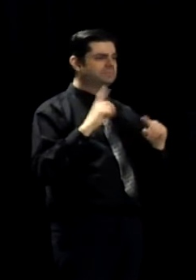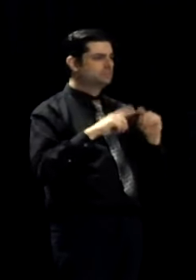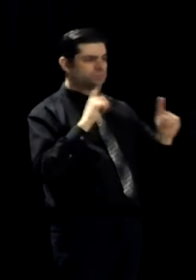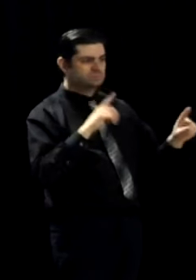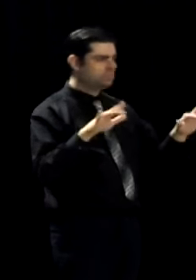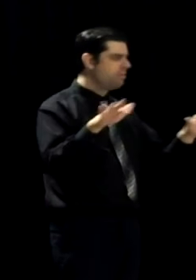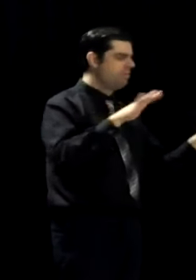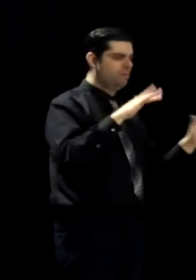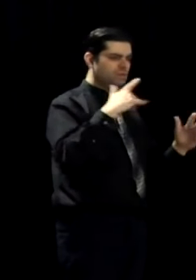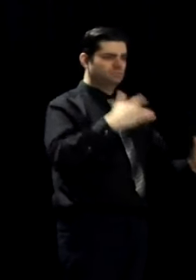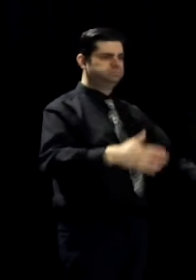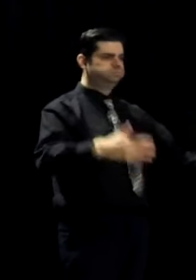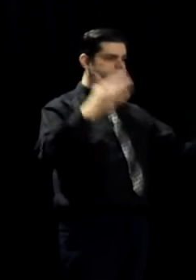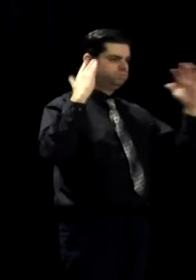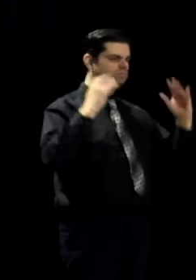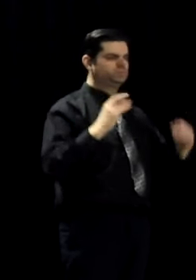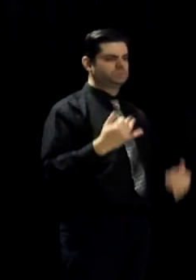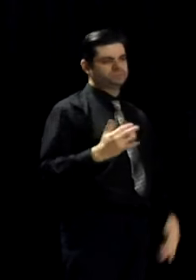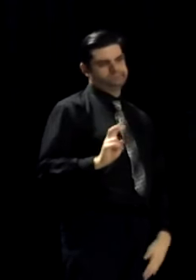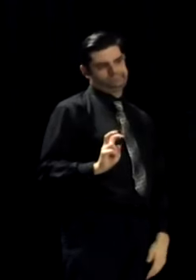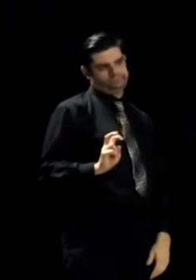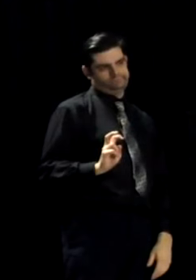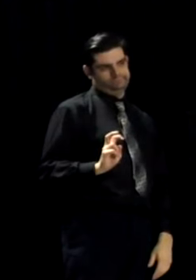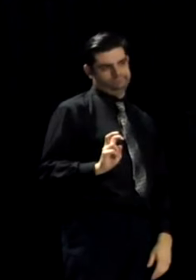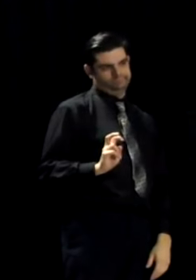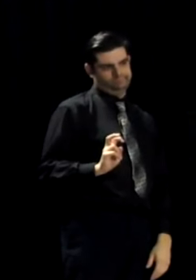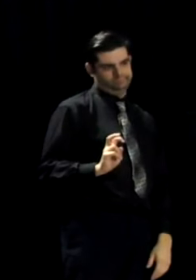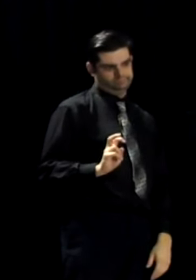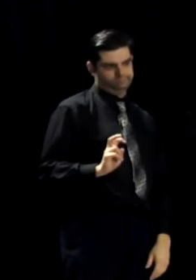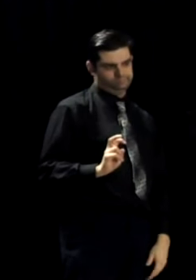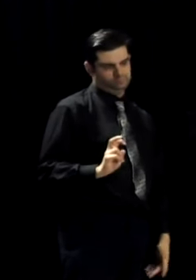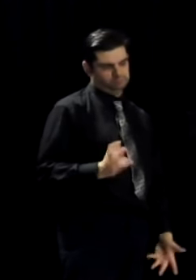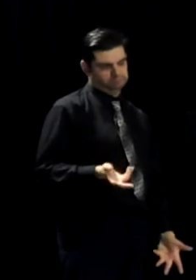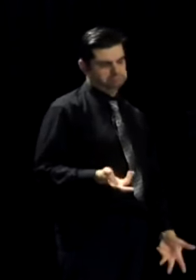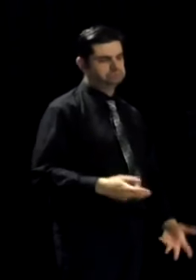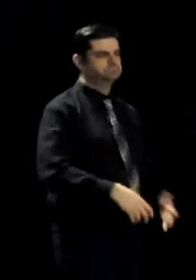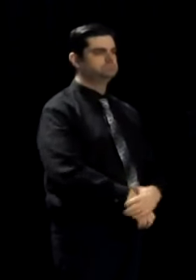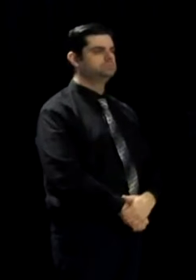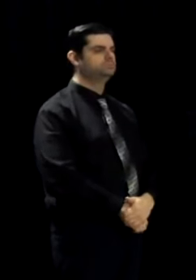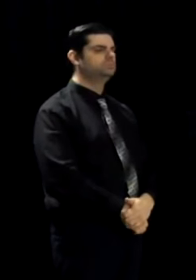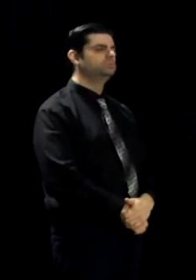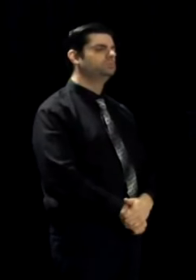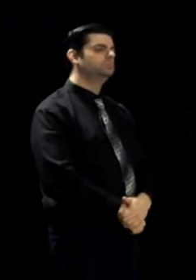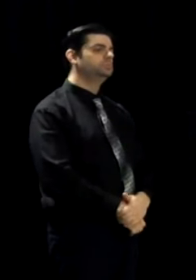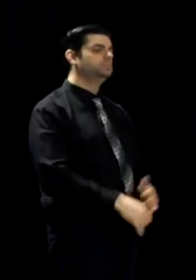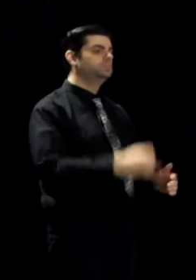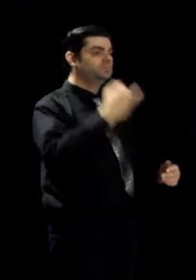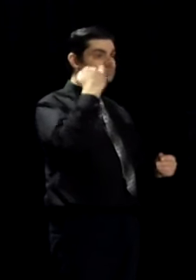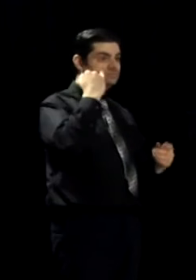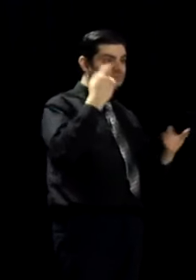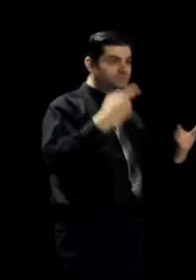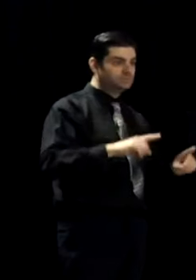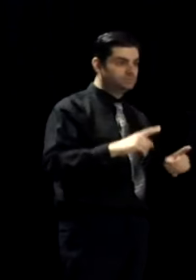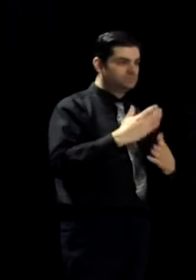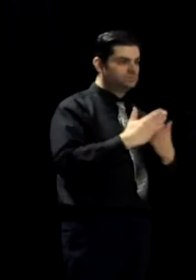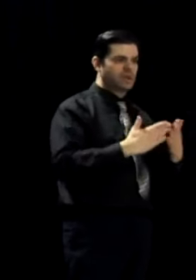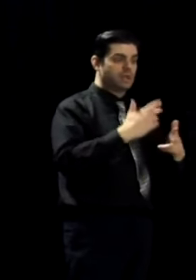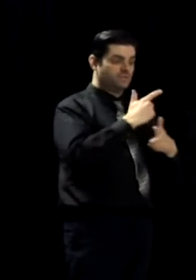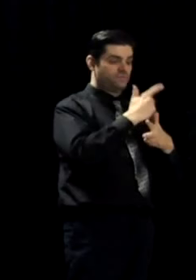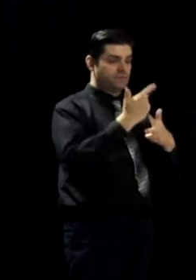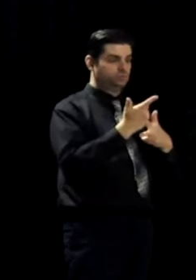real time, it's going to take us longer to get to phase 2. It will get there, but it's going to take us longer. So the key